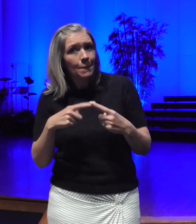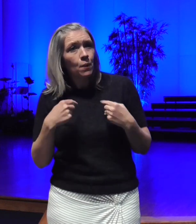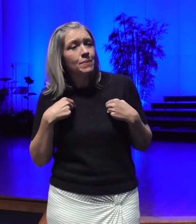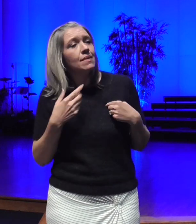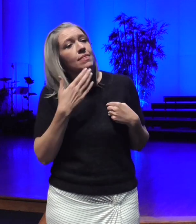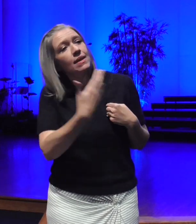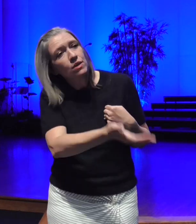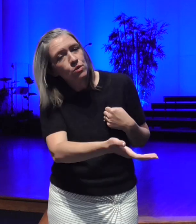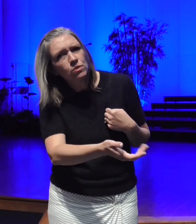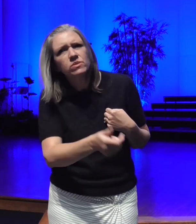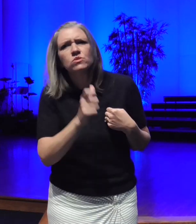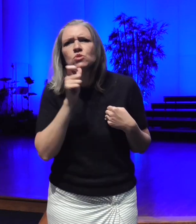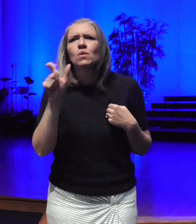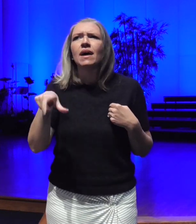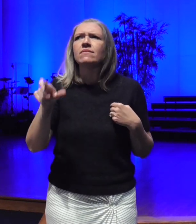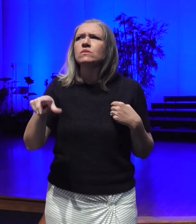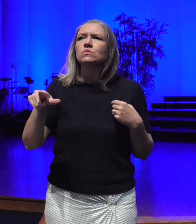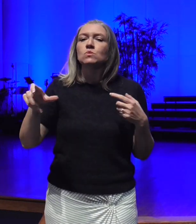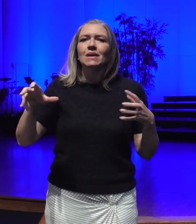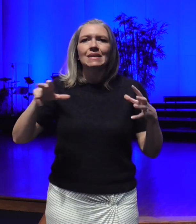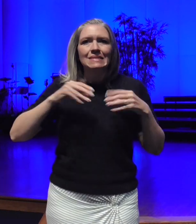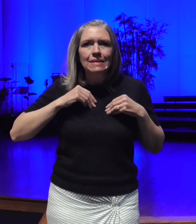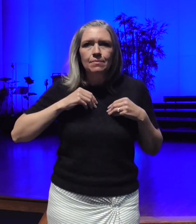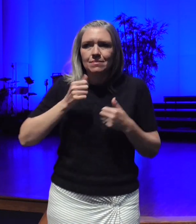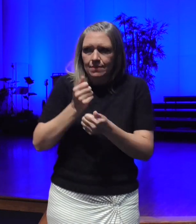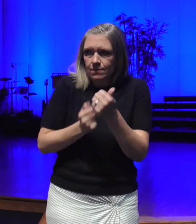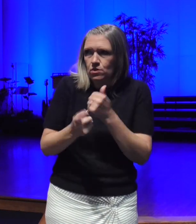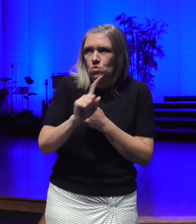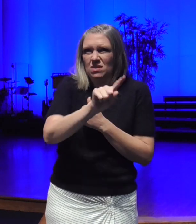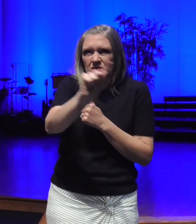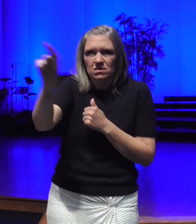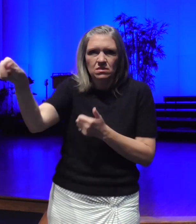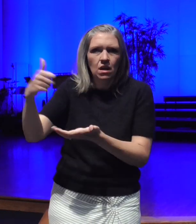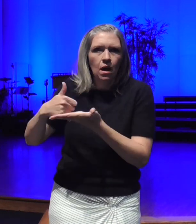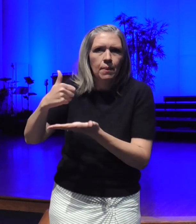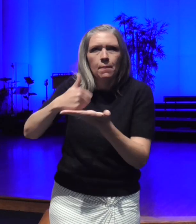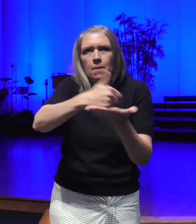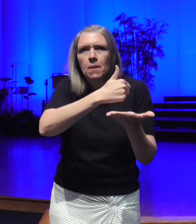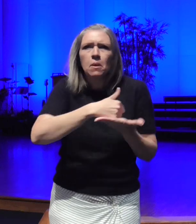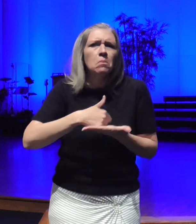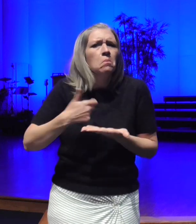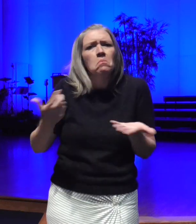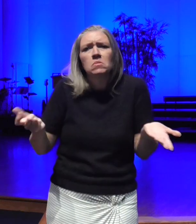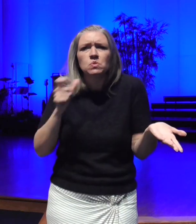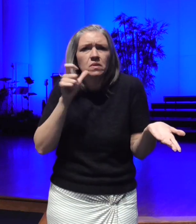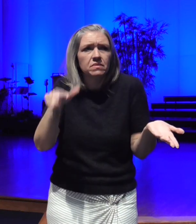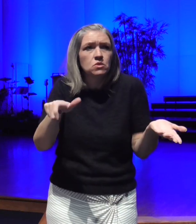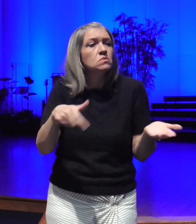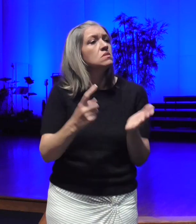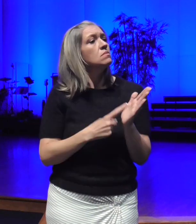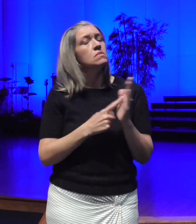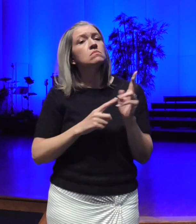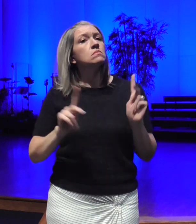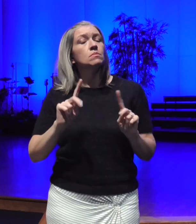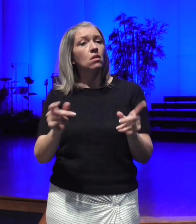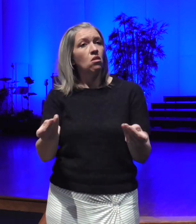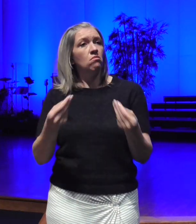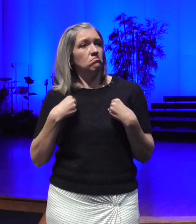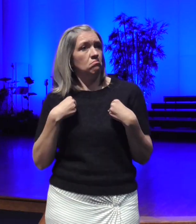And it's not that we have to accept everyone's help, right? There are sometimes people offer us help to do things